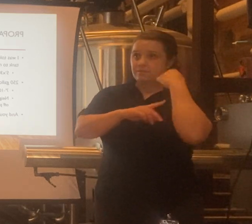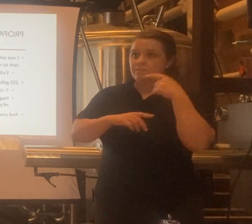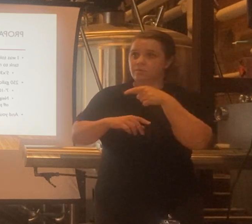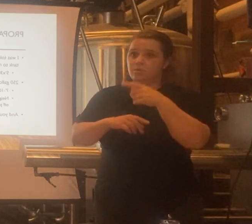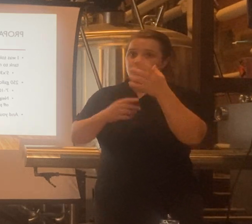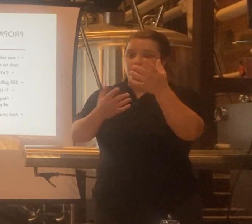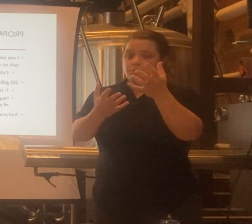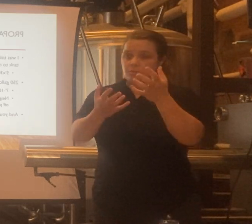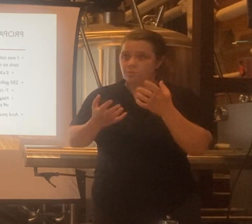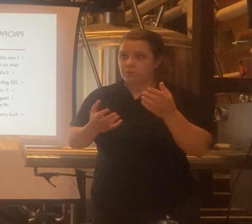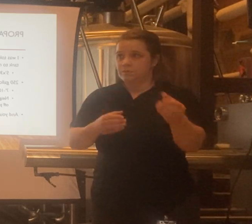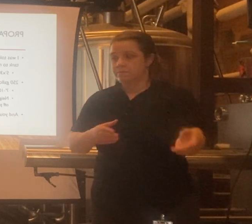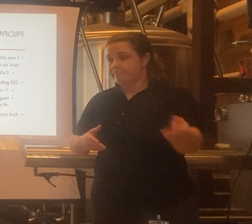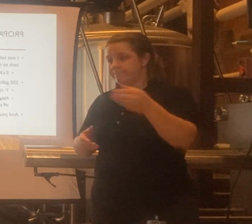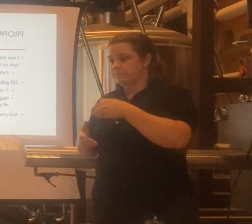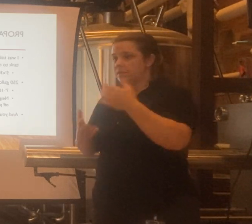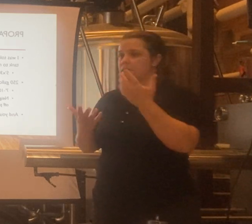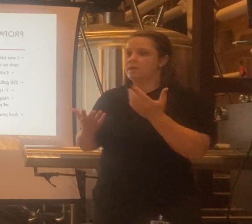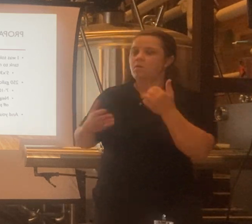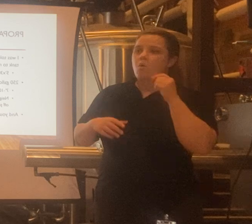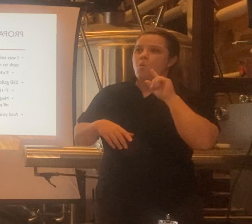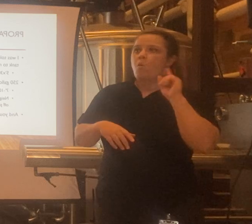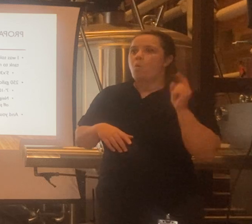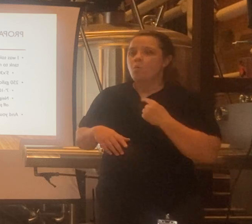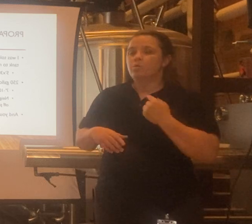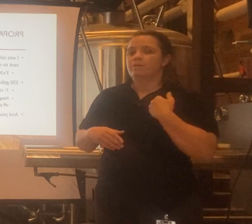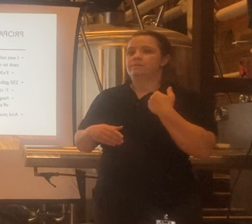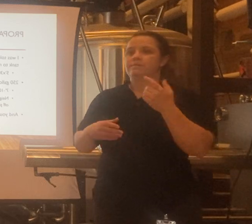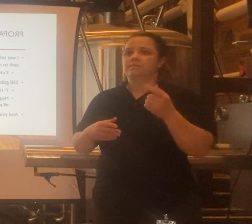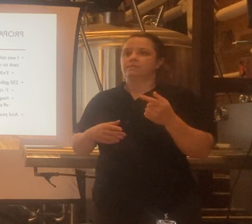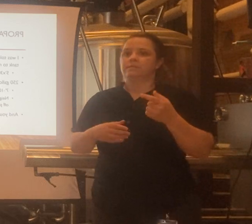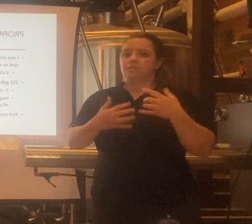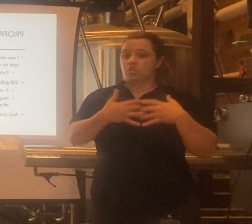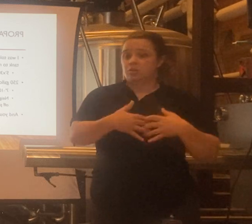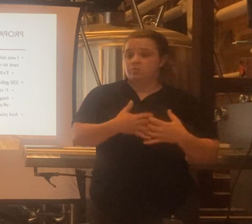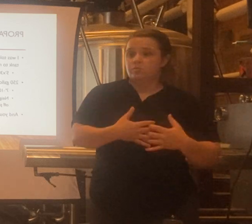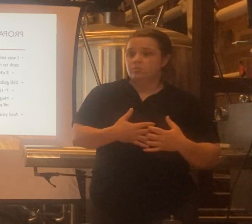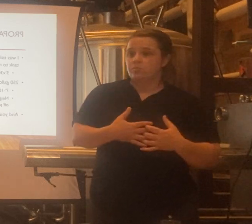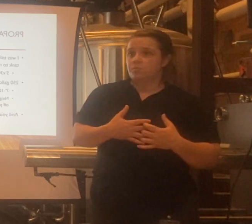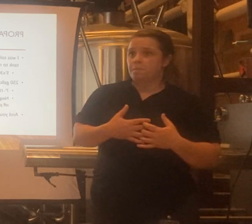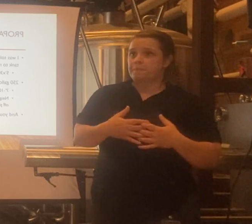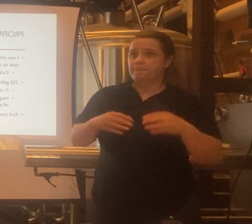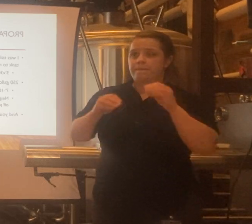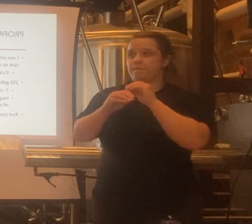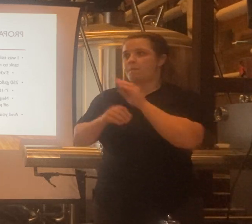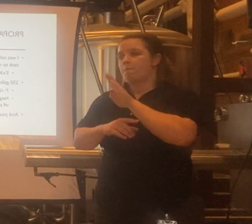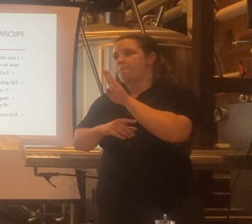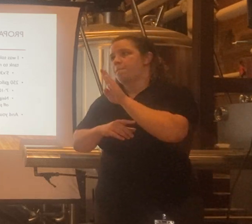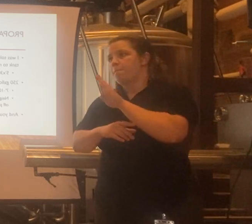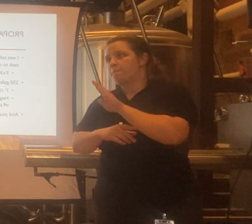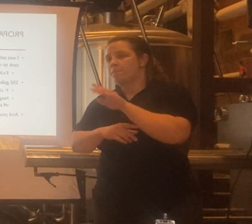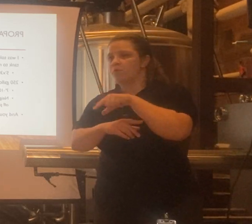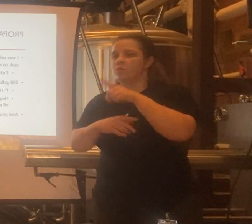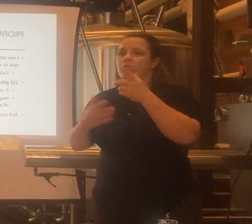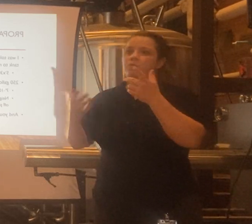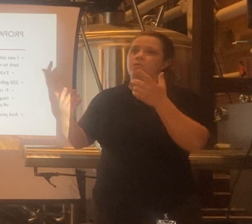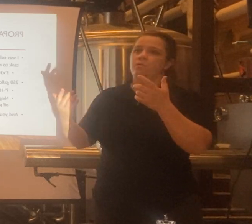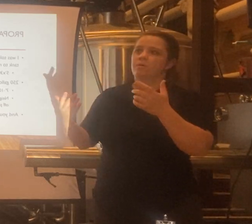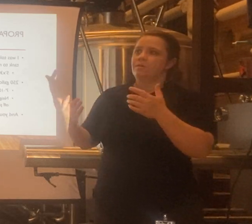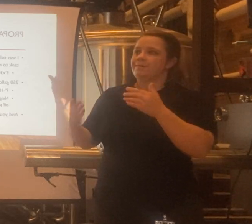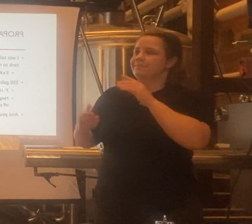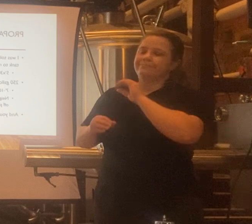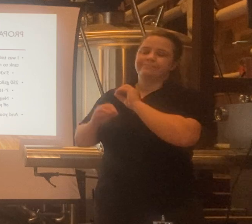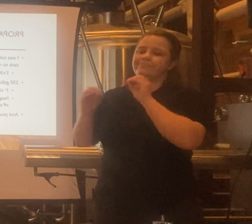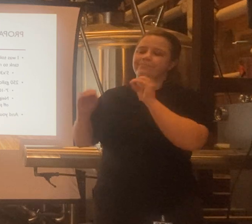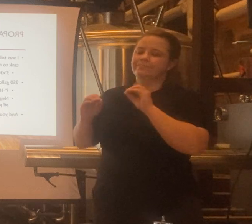big-ass barbecue. My house doesn't have any propane or gas in it. It's all electric. So getting one of these tanks didn't make sense to me. One of our neighbors, a couple